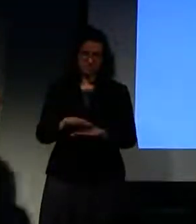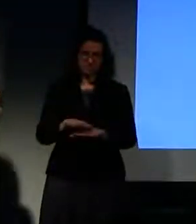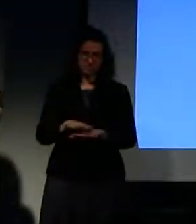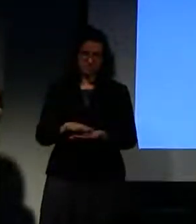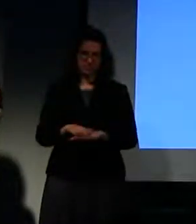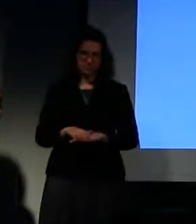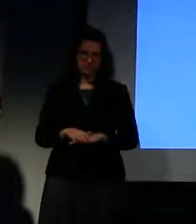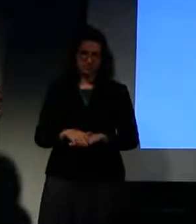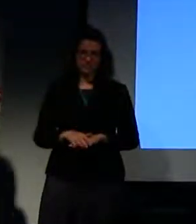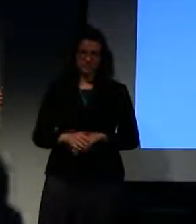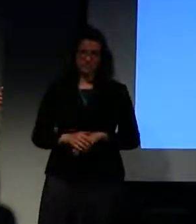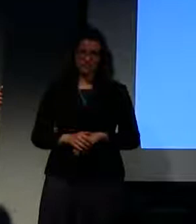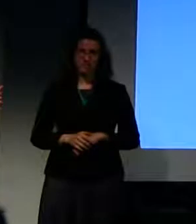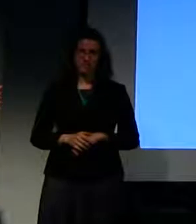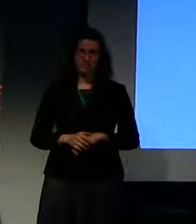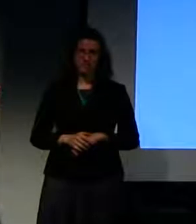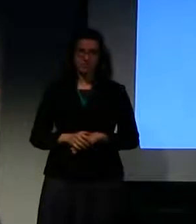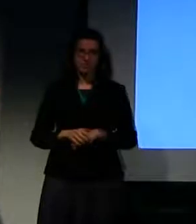All